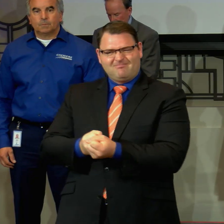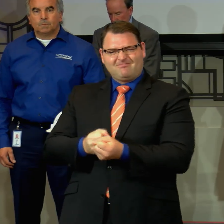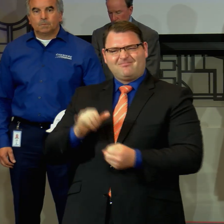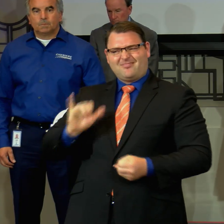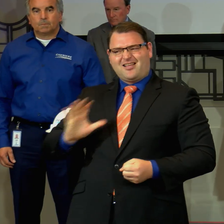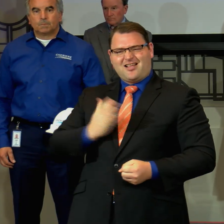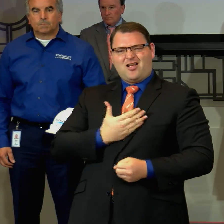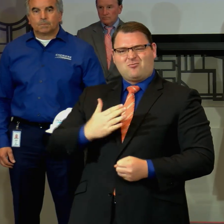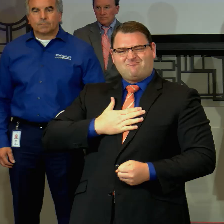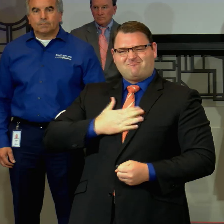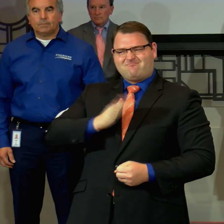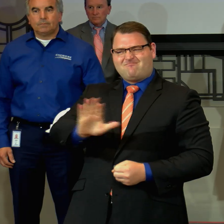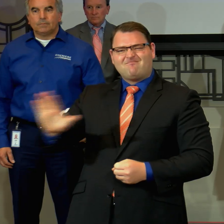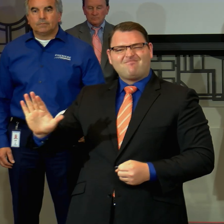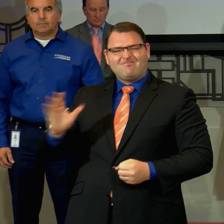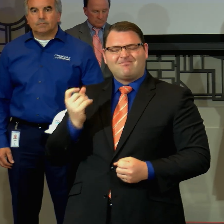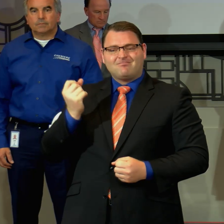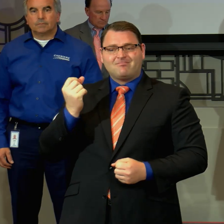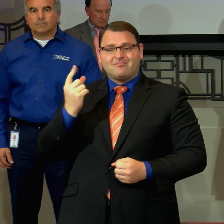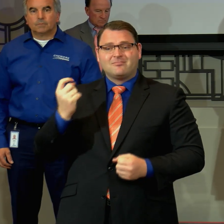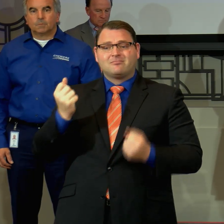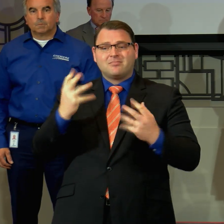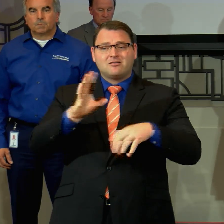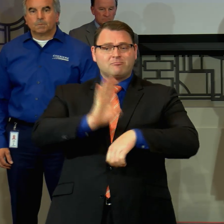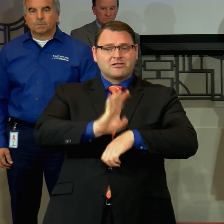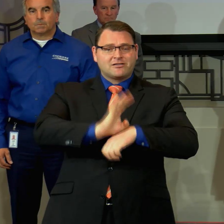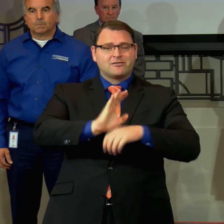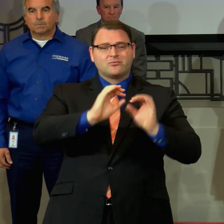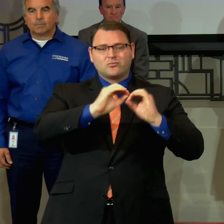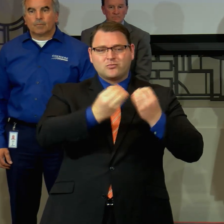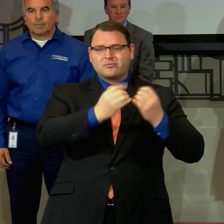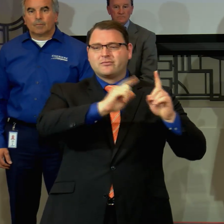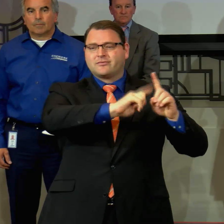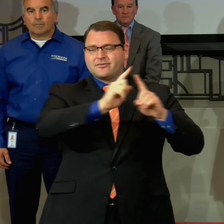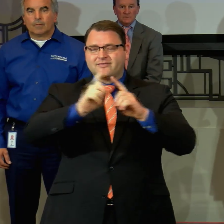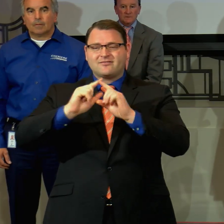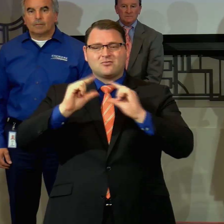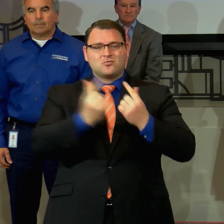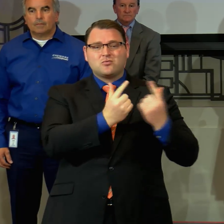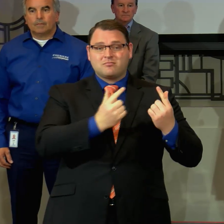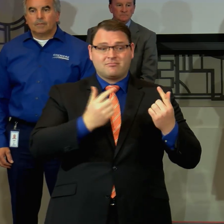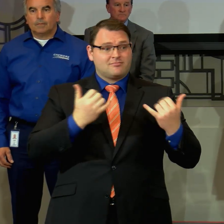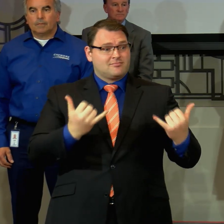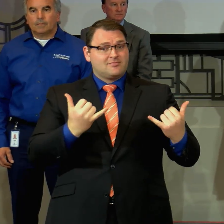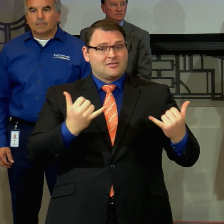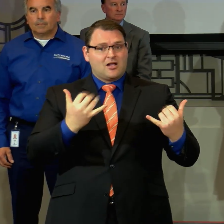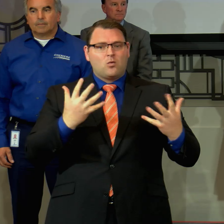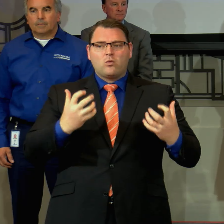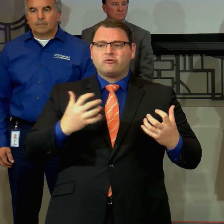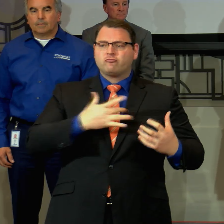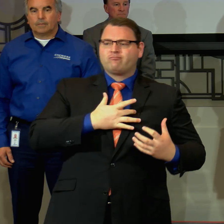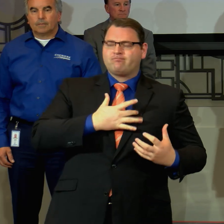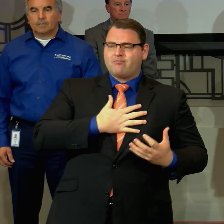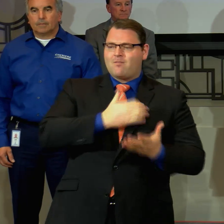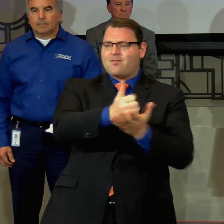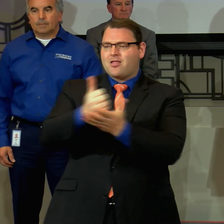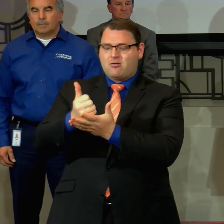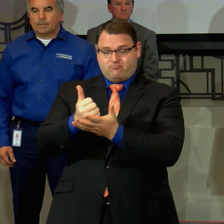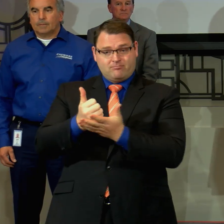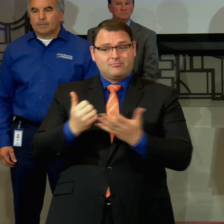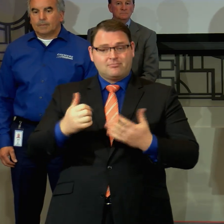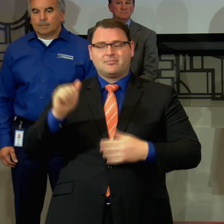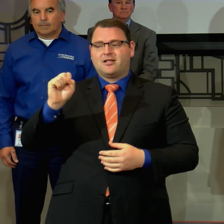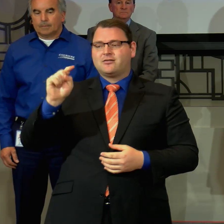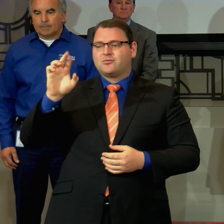businesses, residents, and community groups who are looking to give back now, the Astros Foundation, Project Cure,